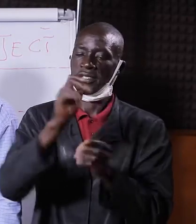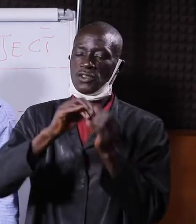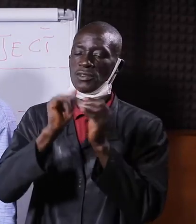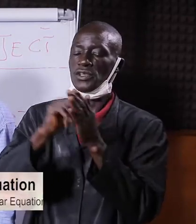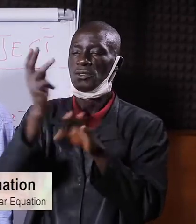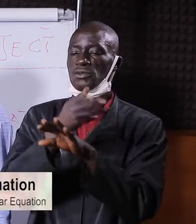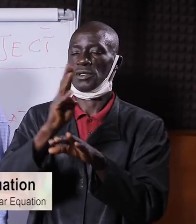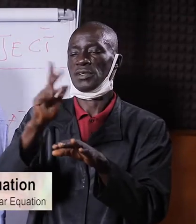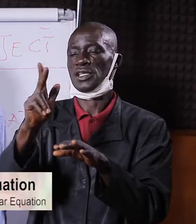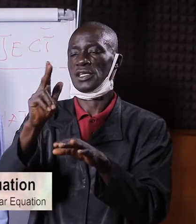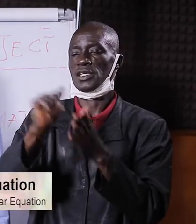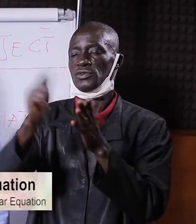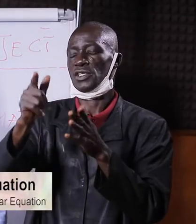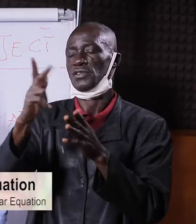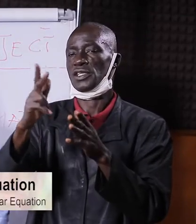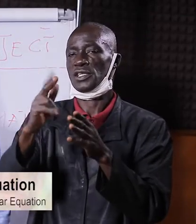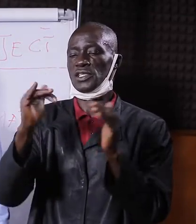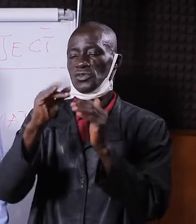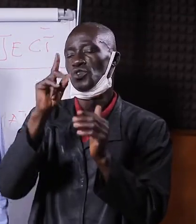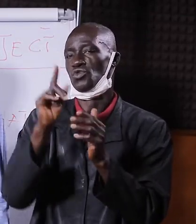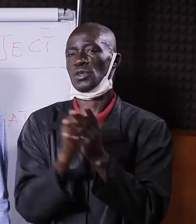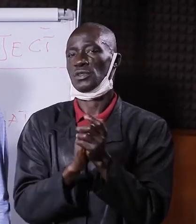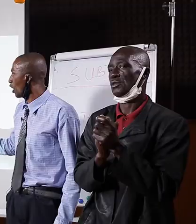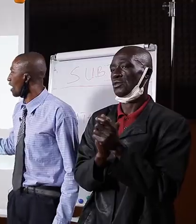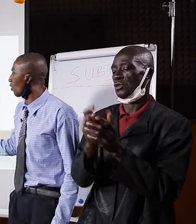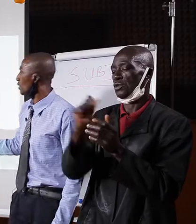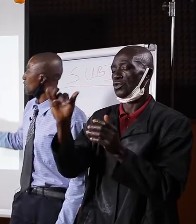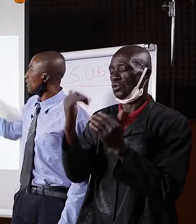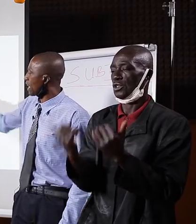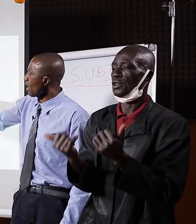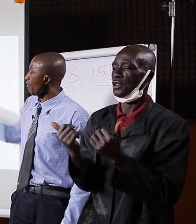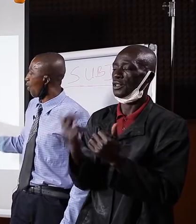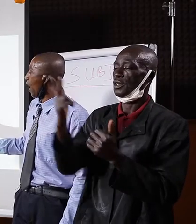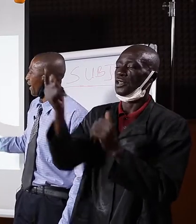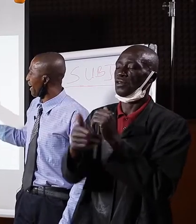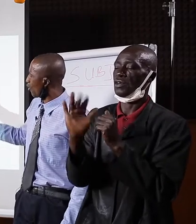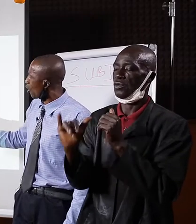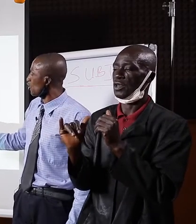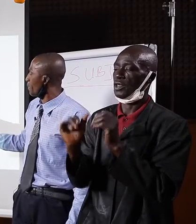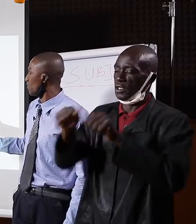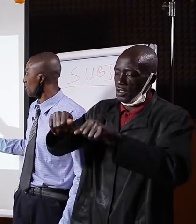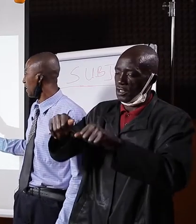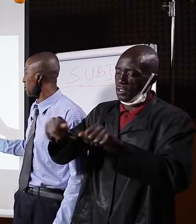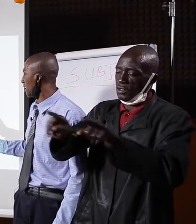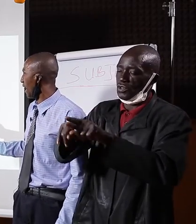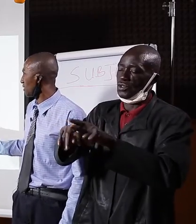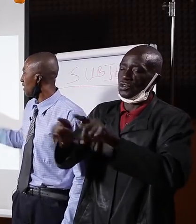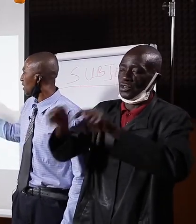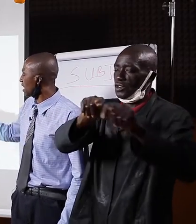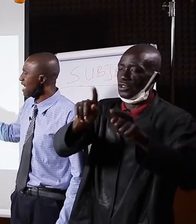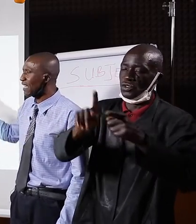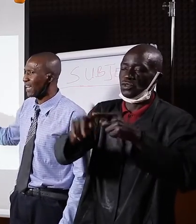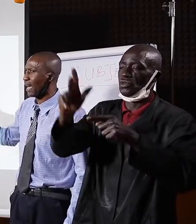by 3 to also give you 3 is still 1. So now, 3 over y can also be translated